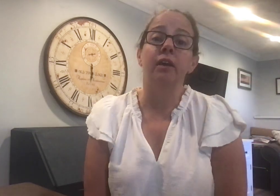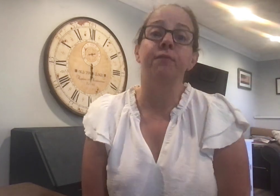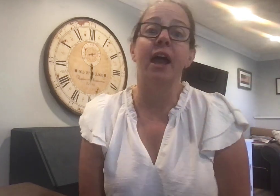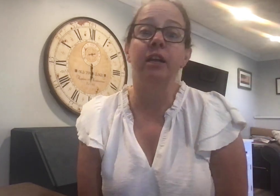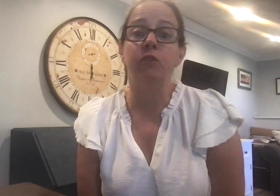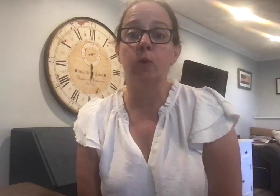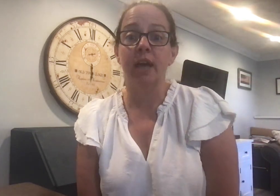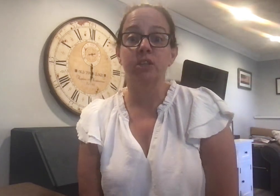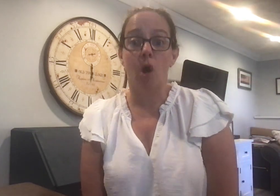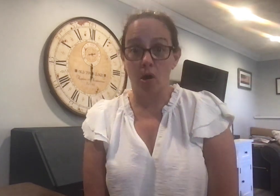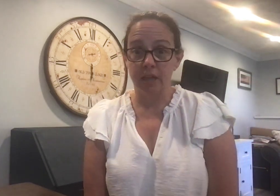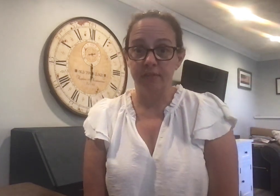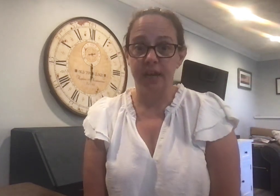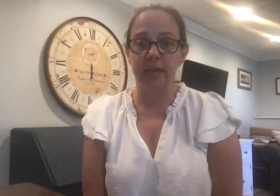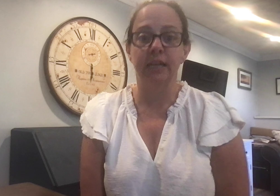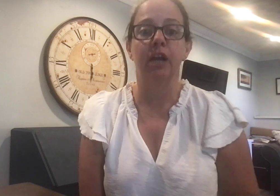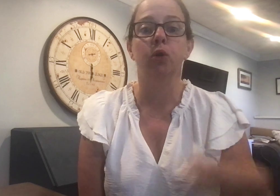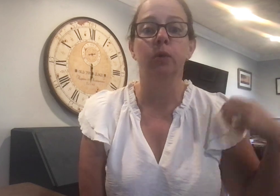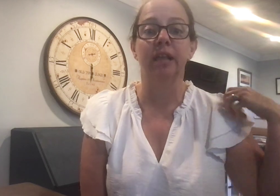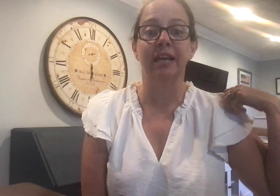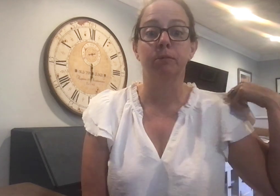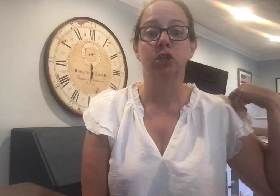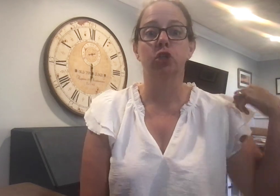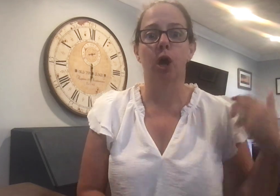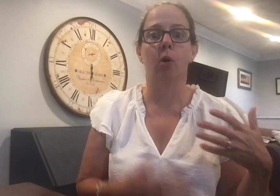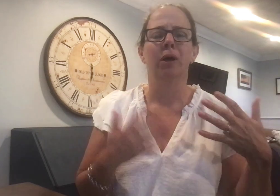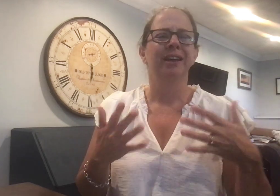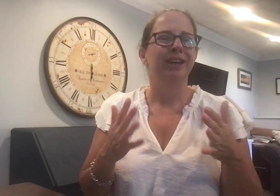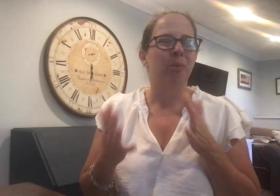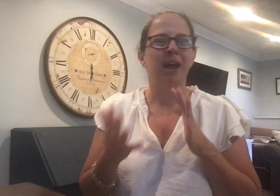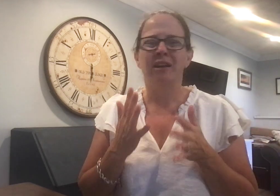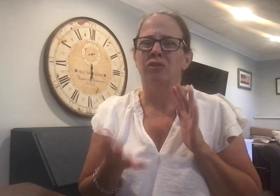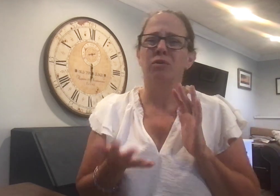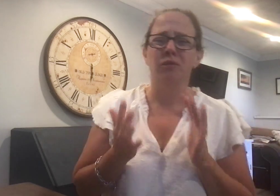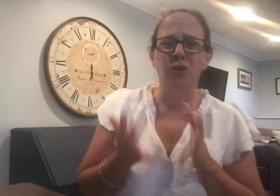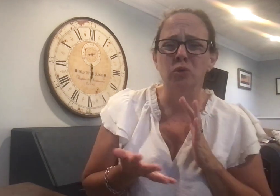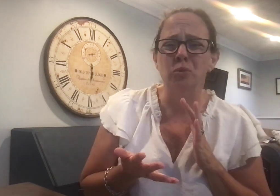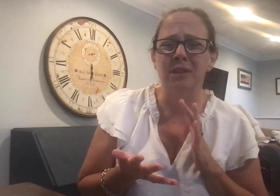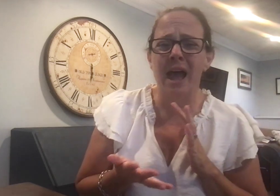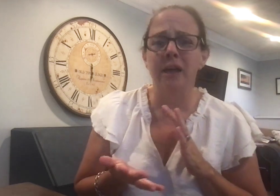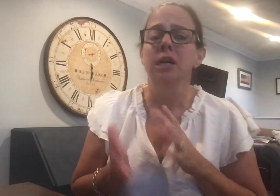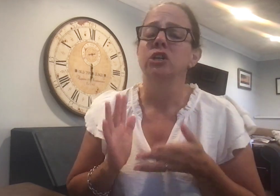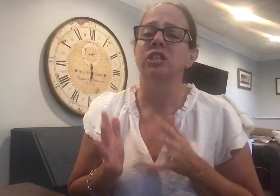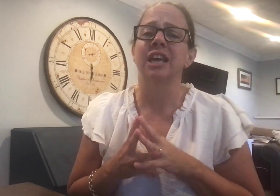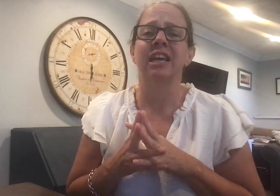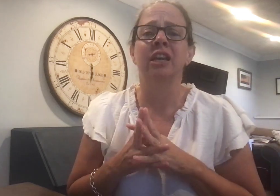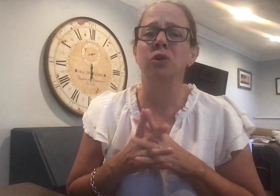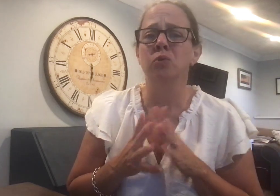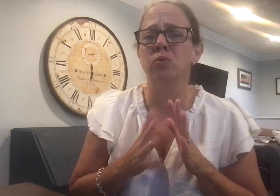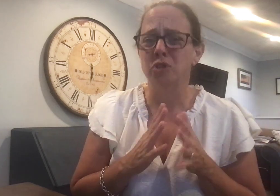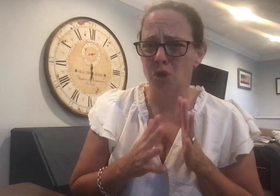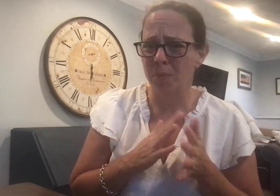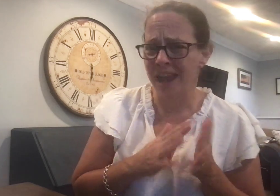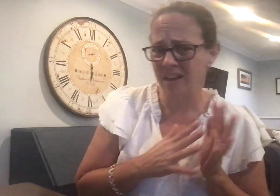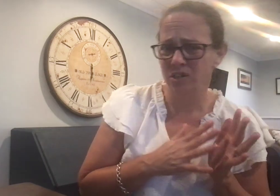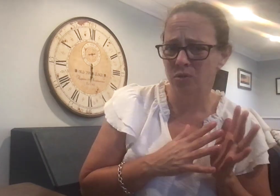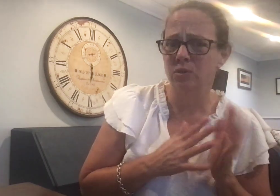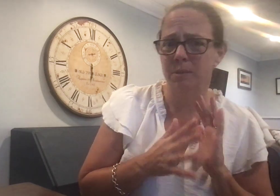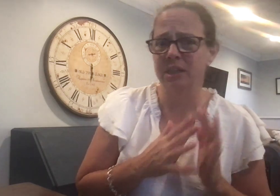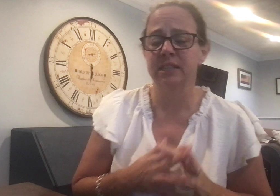If any of you guys are left-handed and you would like me to show, I'm getting a little confused with that, just say, can you show me how to do some of these